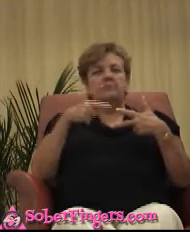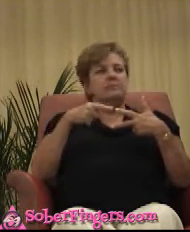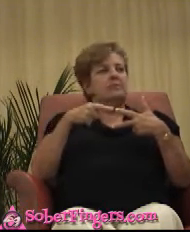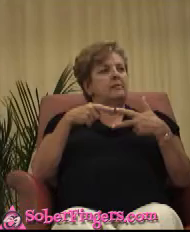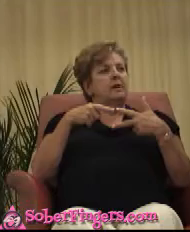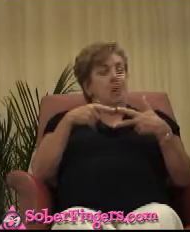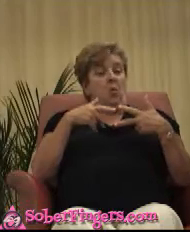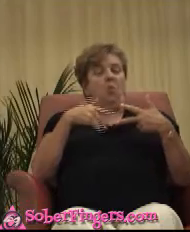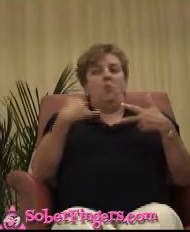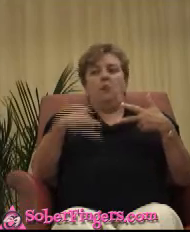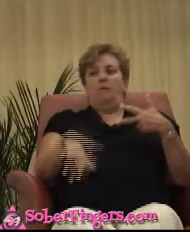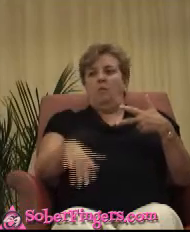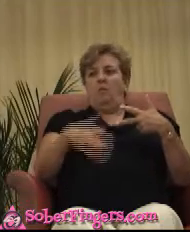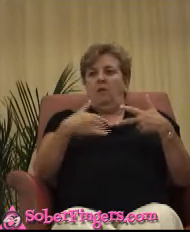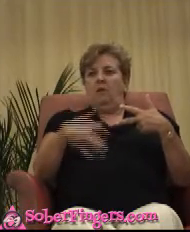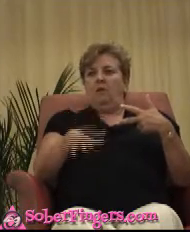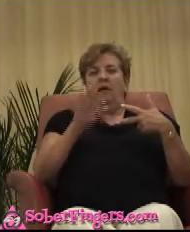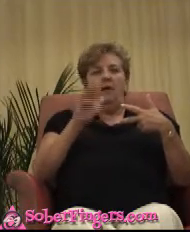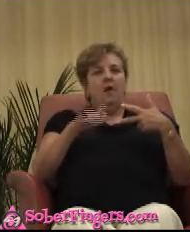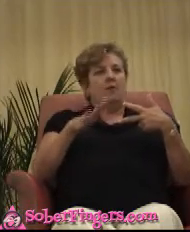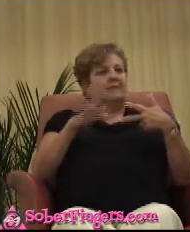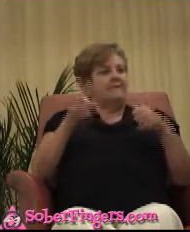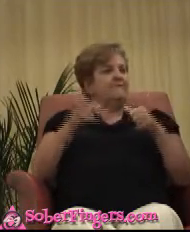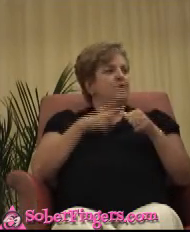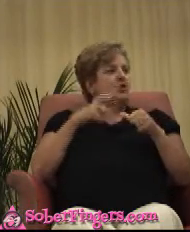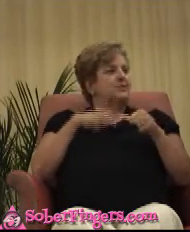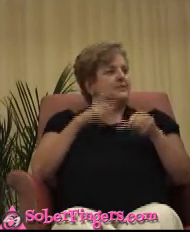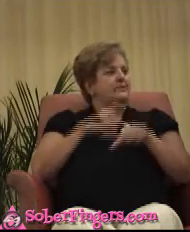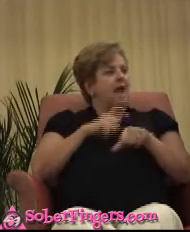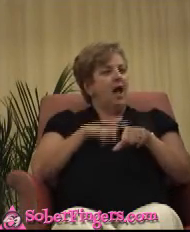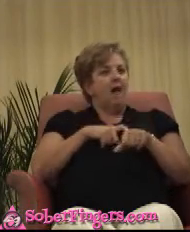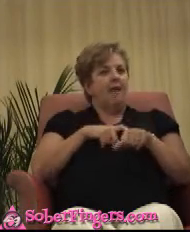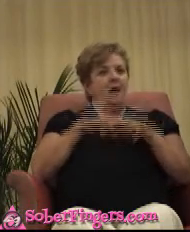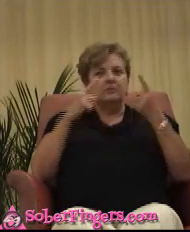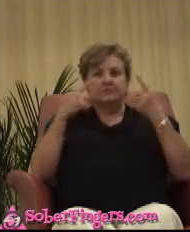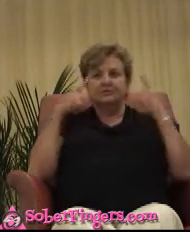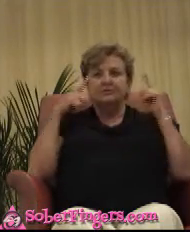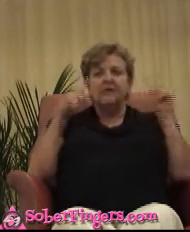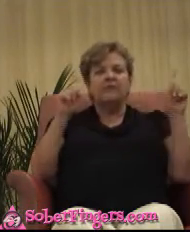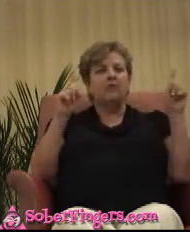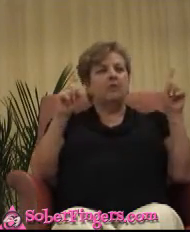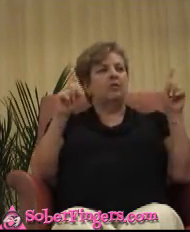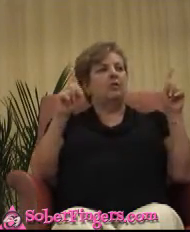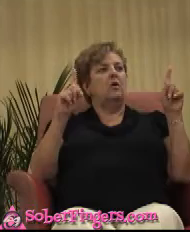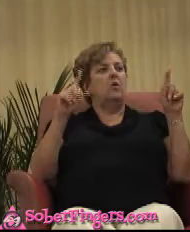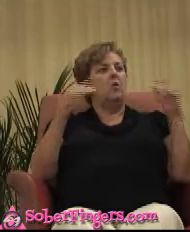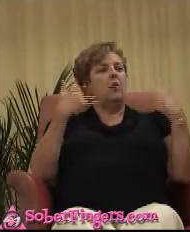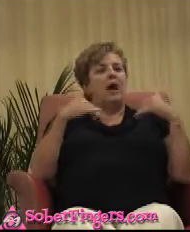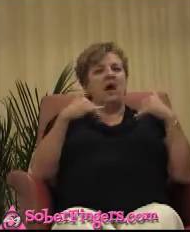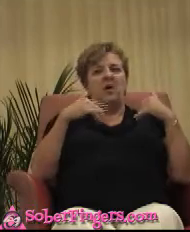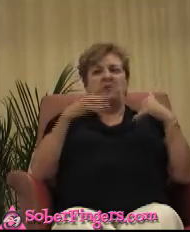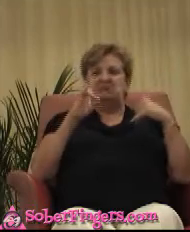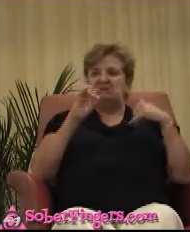really accomplished something in the midst of a lot of severe adversity and competition. I was just